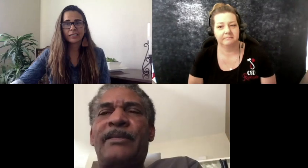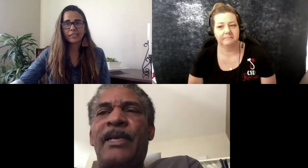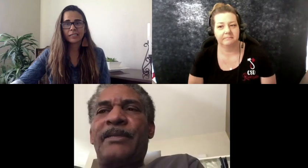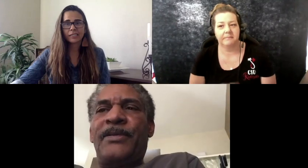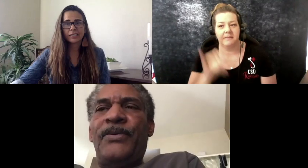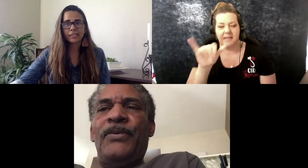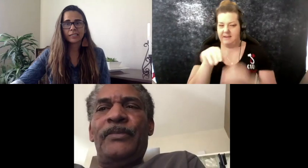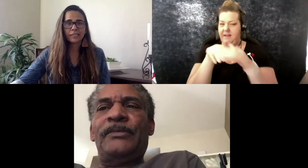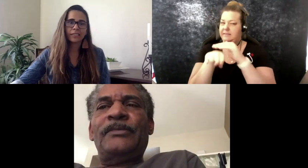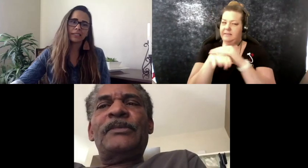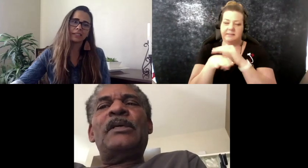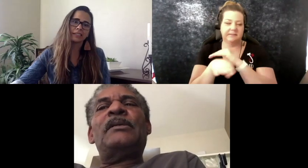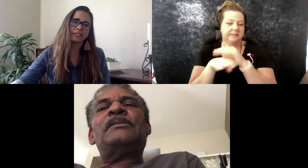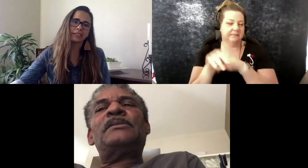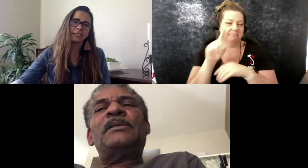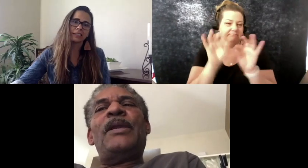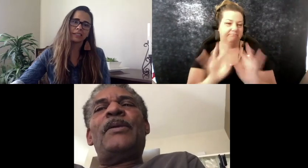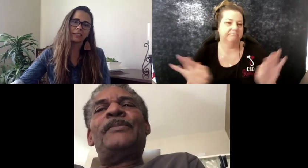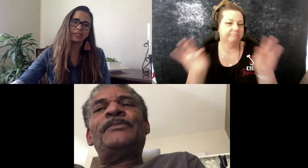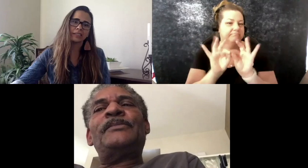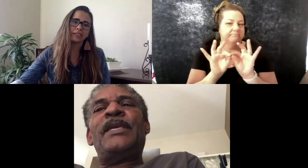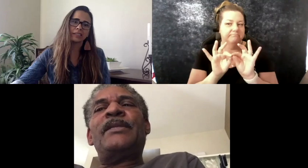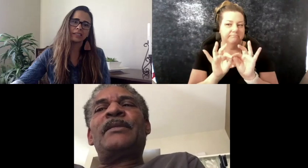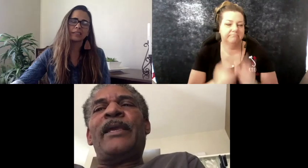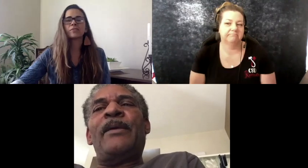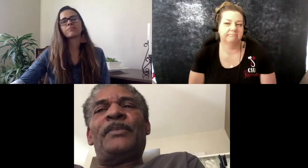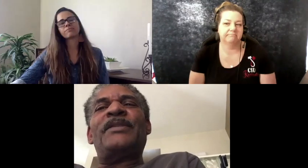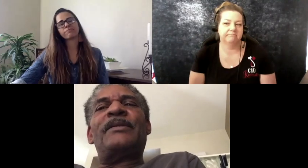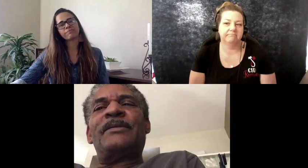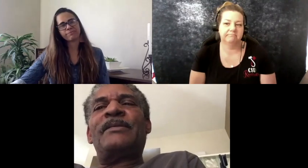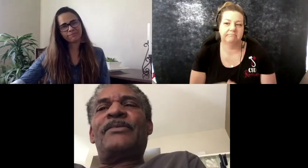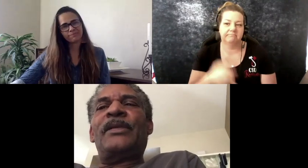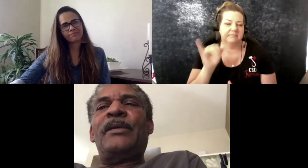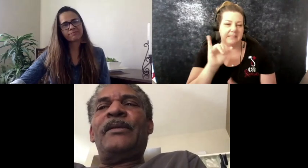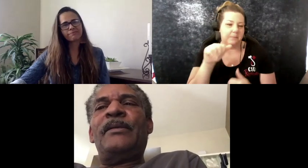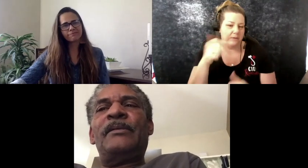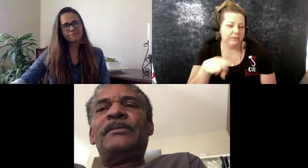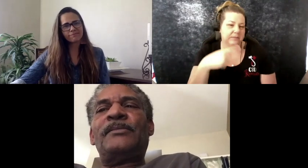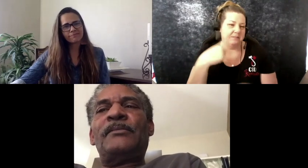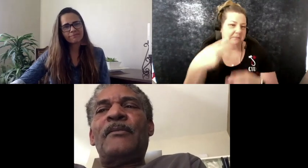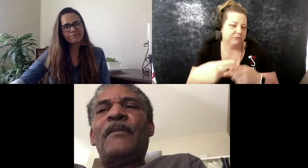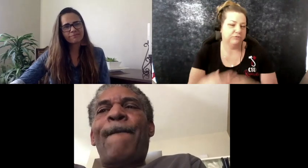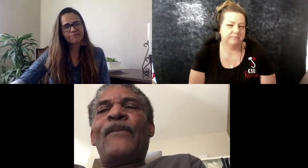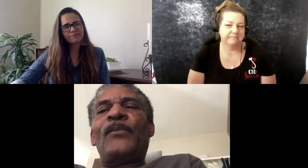that access to, you know, kids like him is really good.